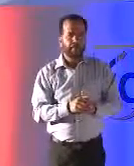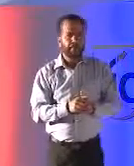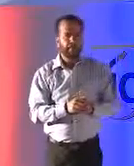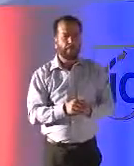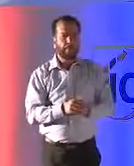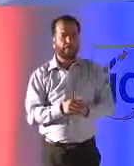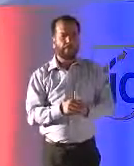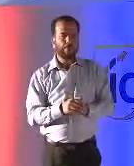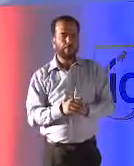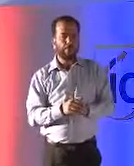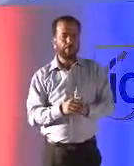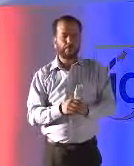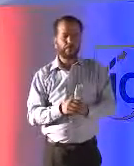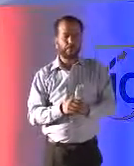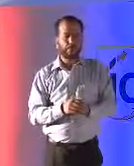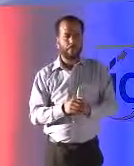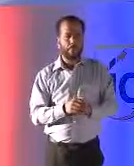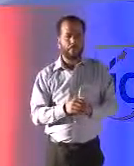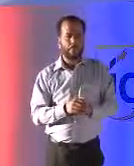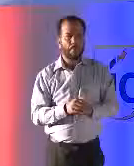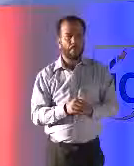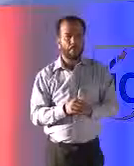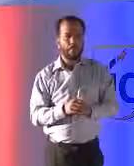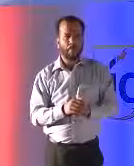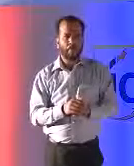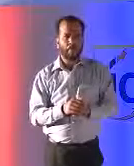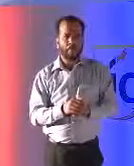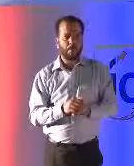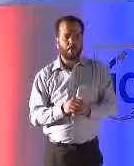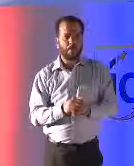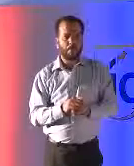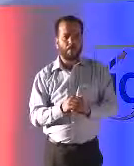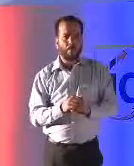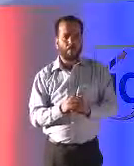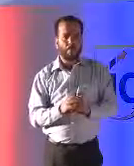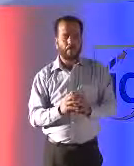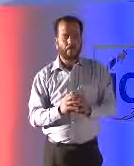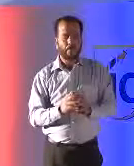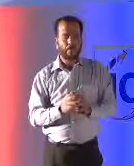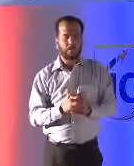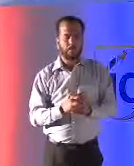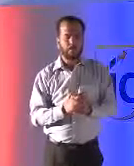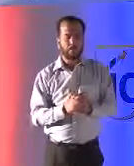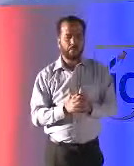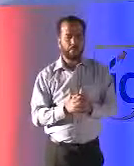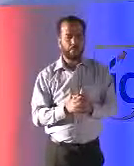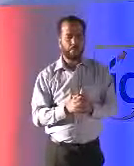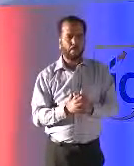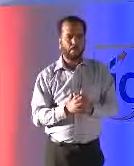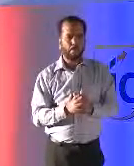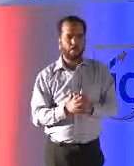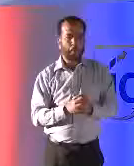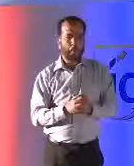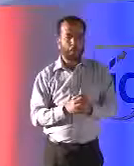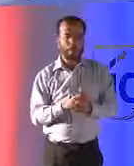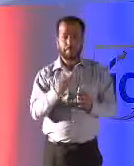you read your an invoice or a bill or a printed letter that comes into